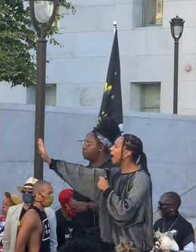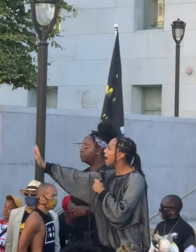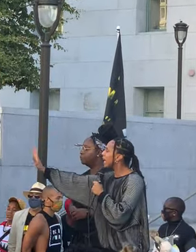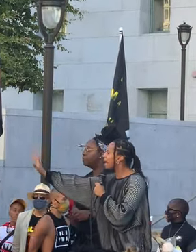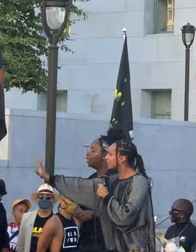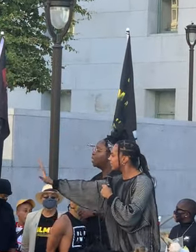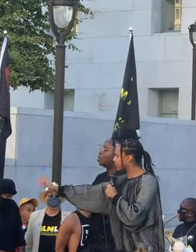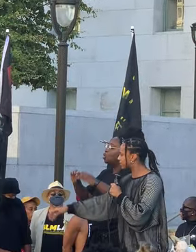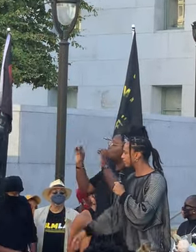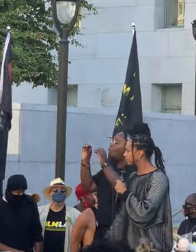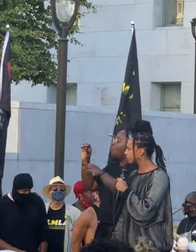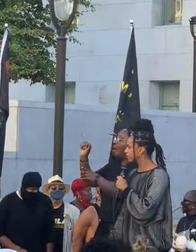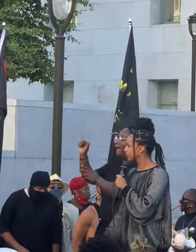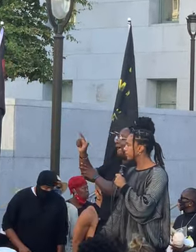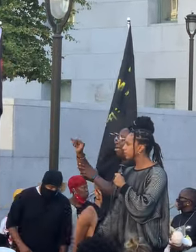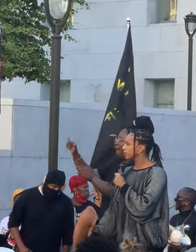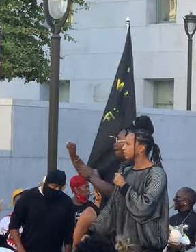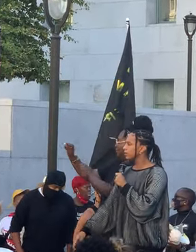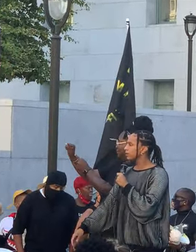No more allies in this.